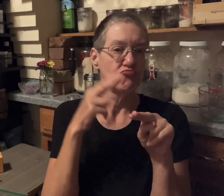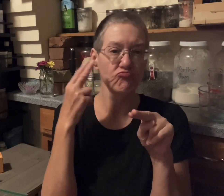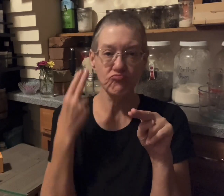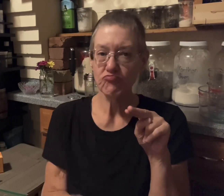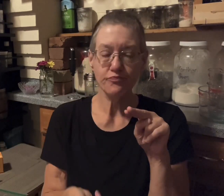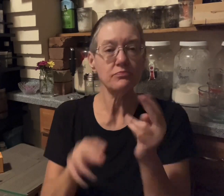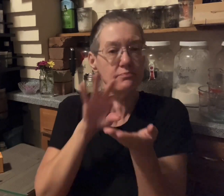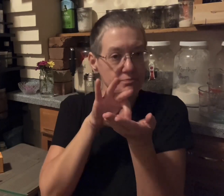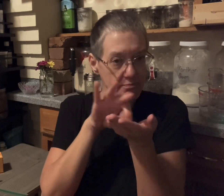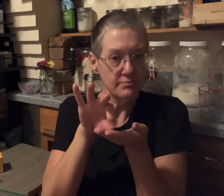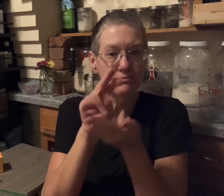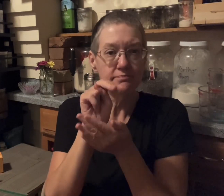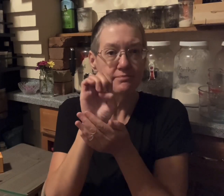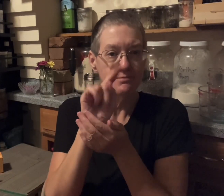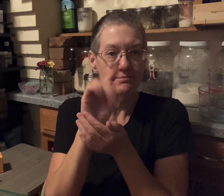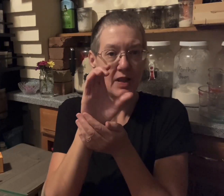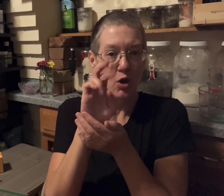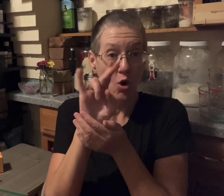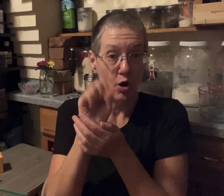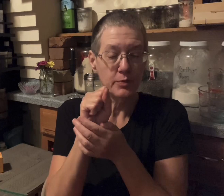beginning, I could just eat